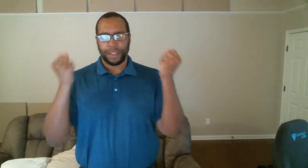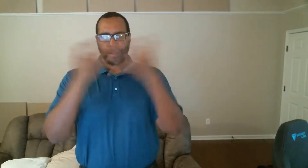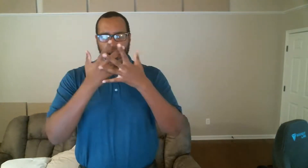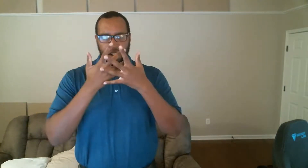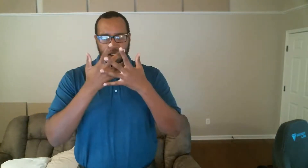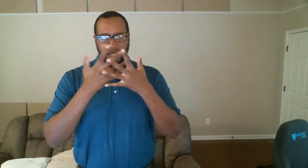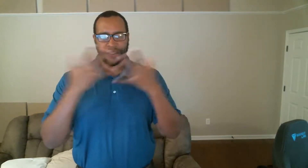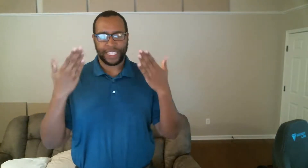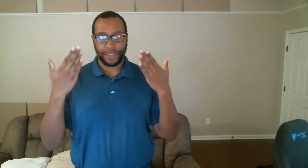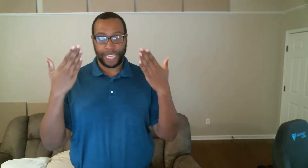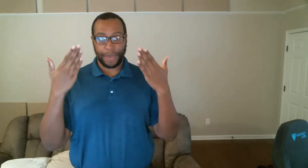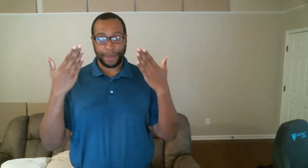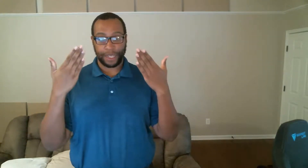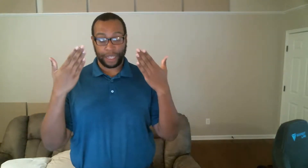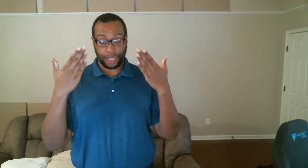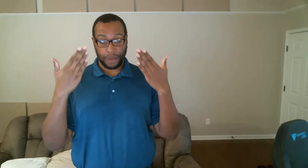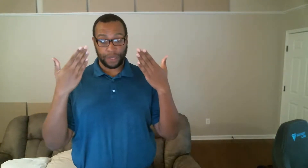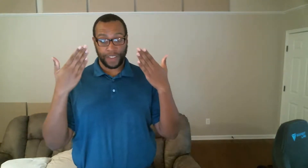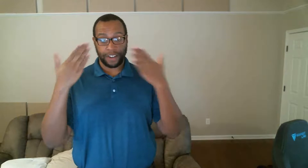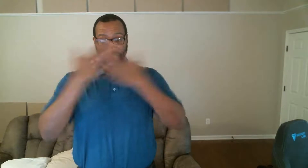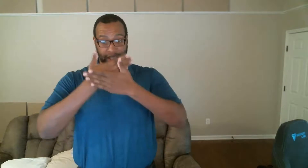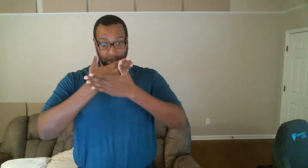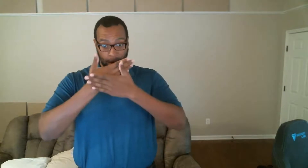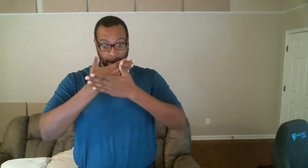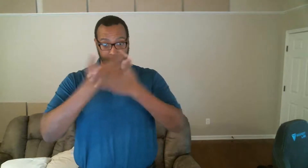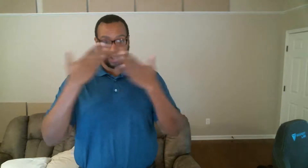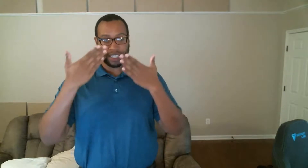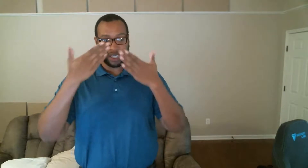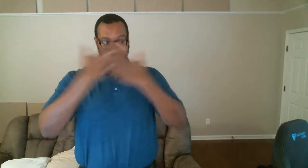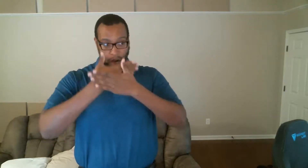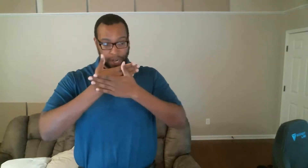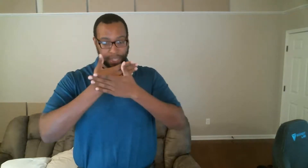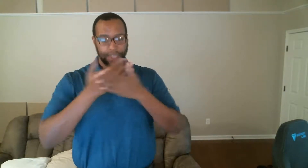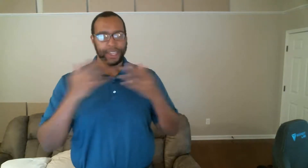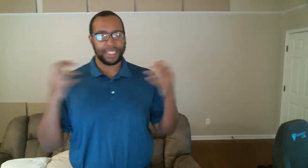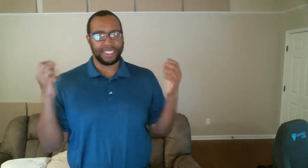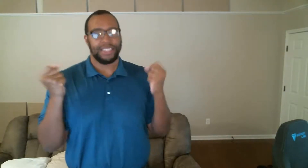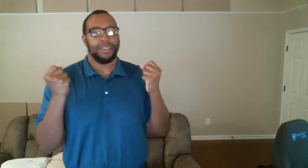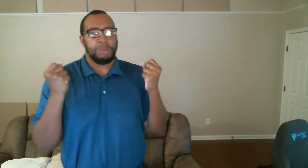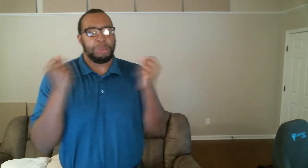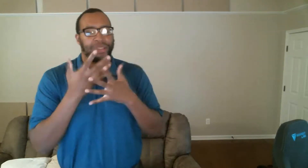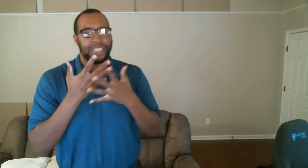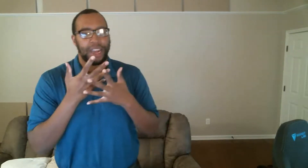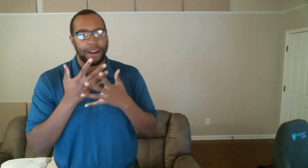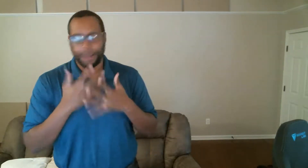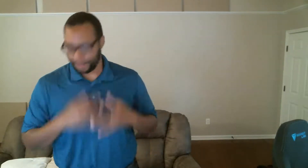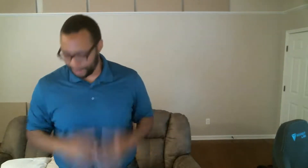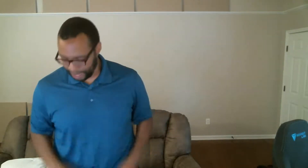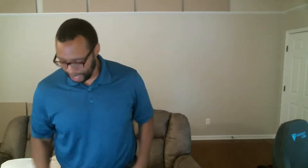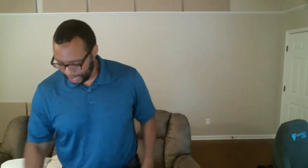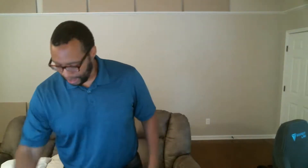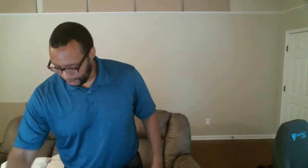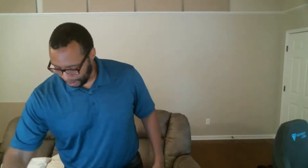Right across the face. If you keep it closed fingers, it's dark. So this is dark. This is scared. All